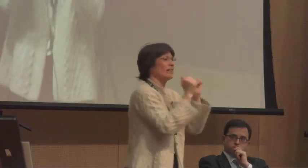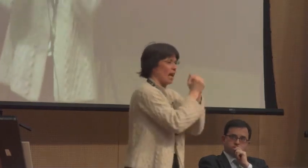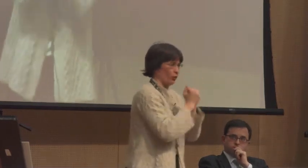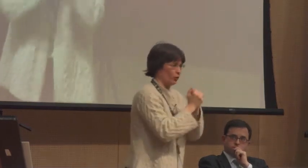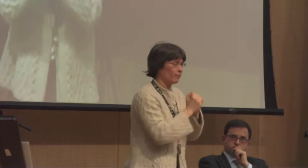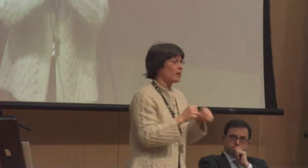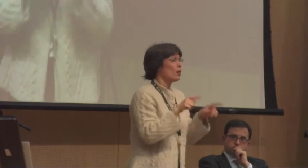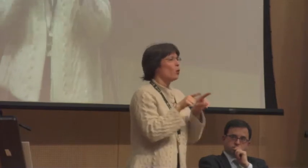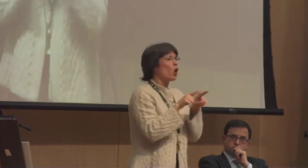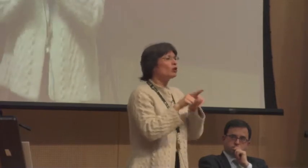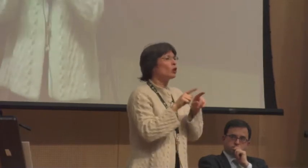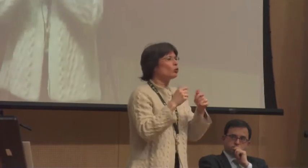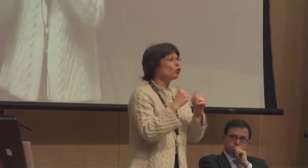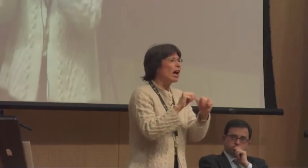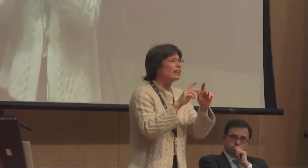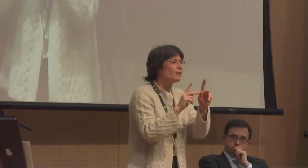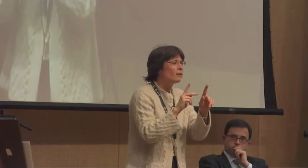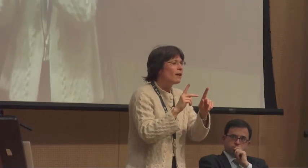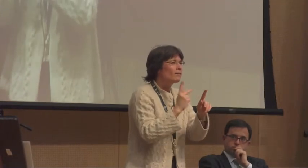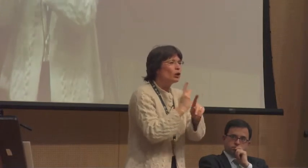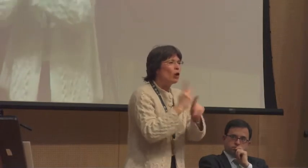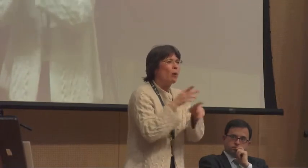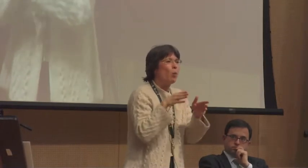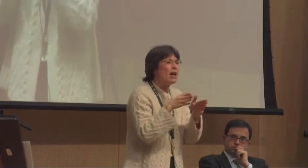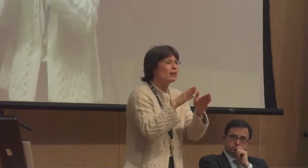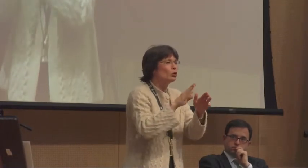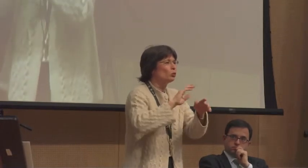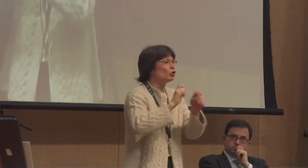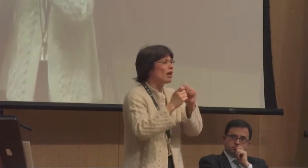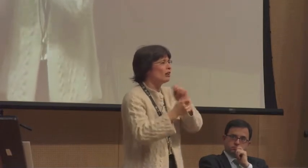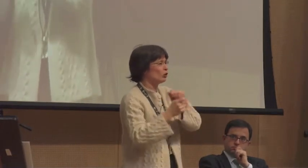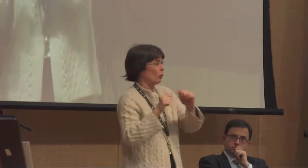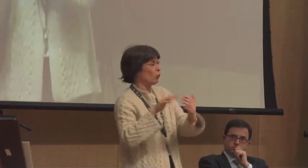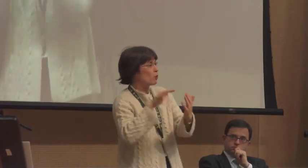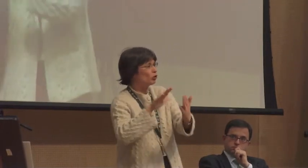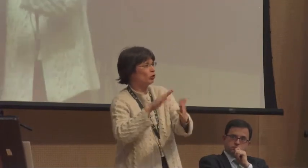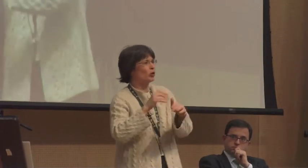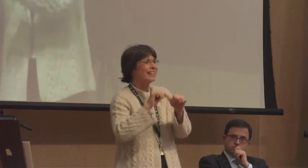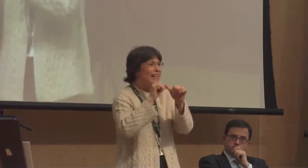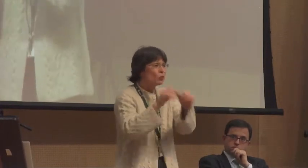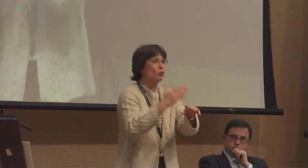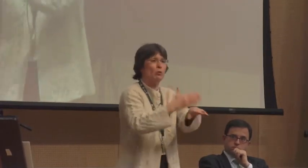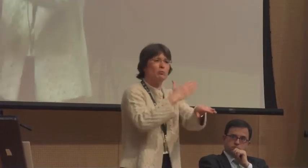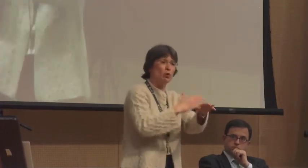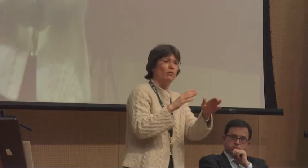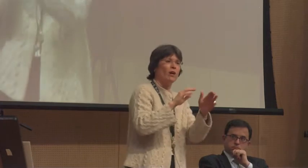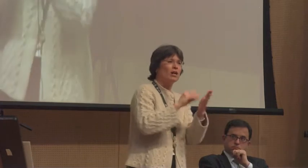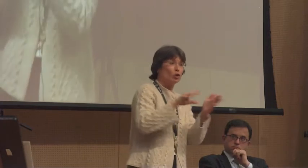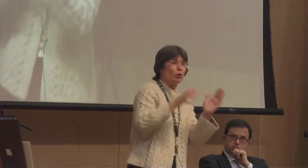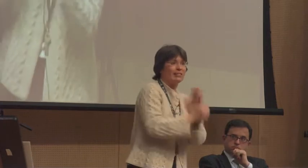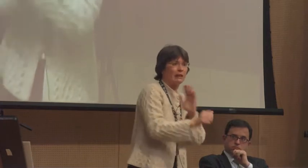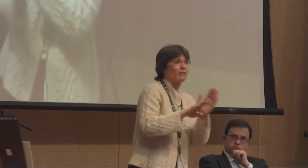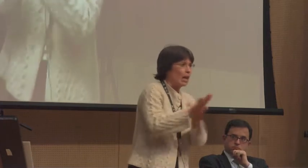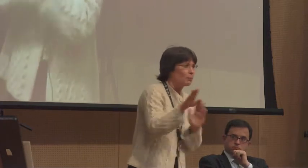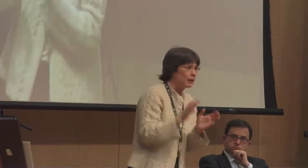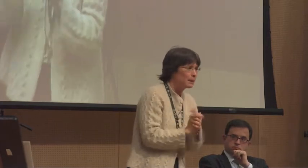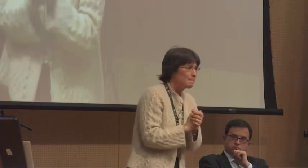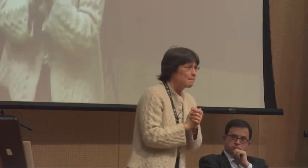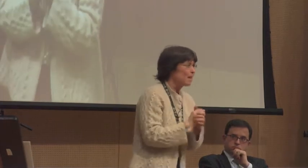together. We're also trying to figure out ways to change our approaches to continue to improve student skill development. So